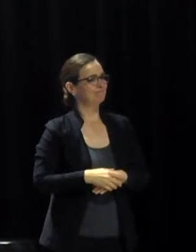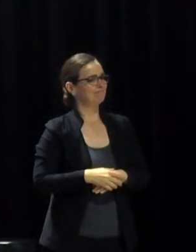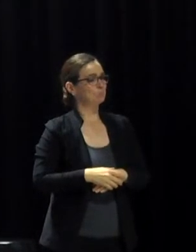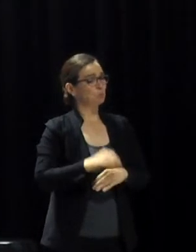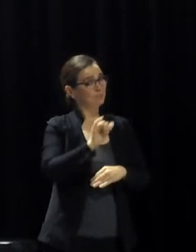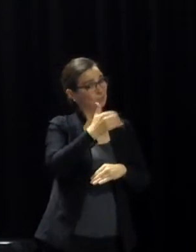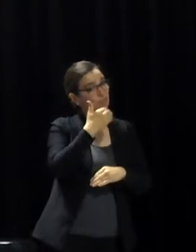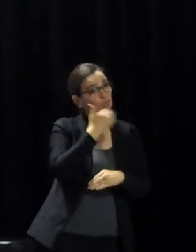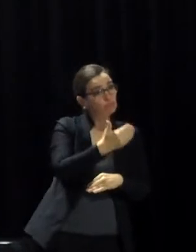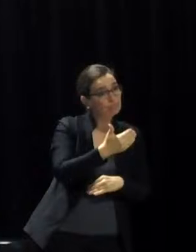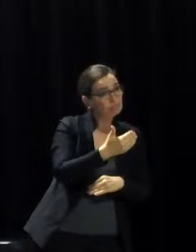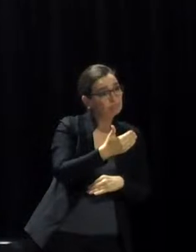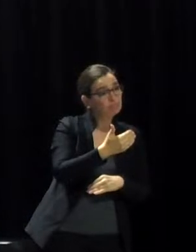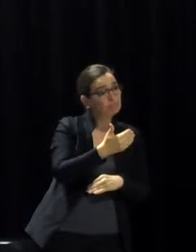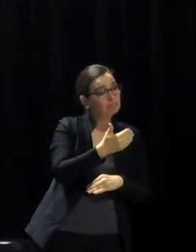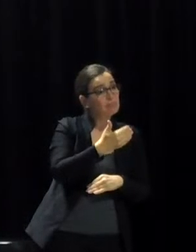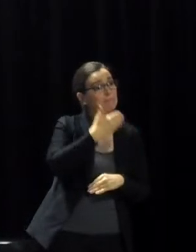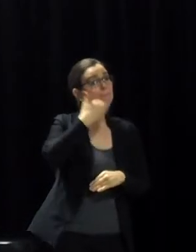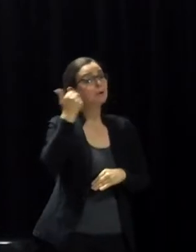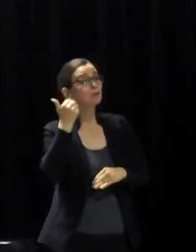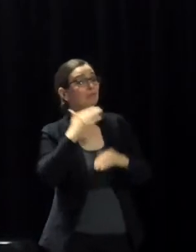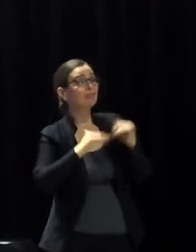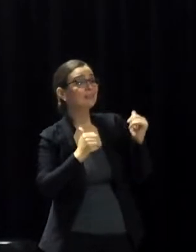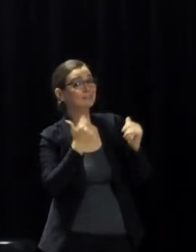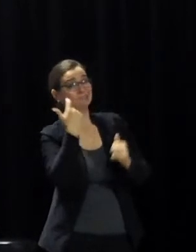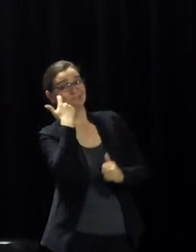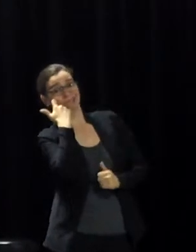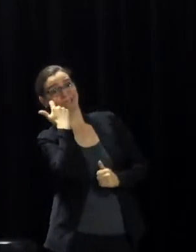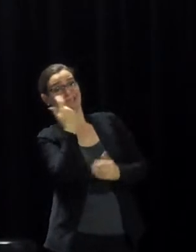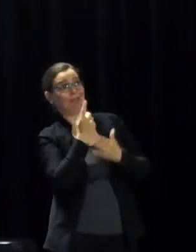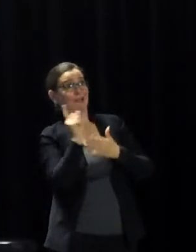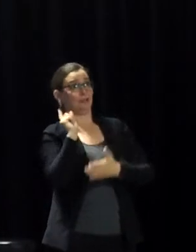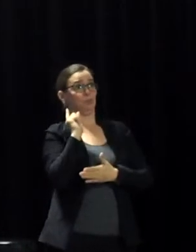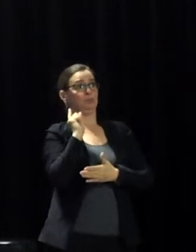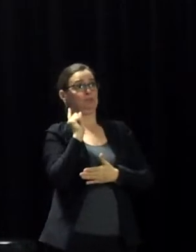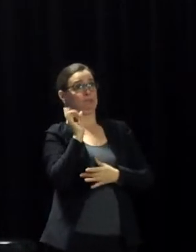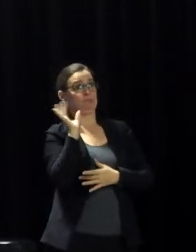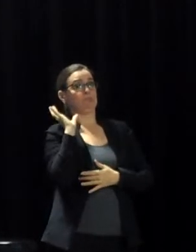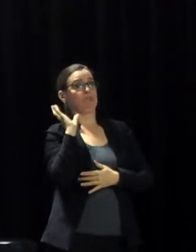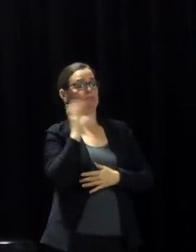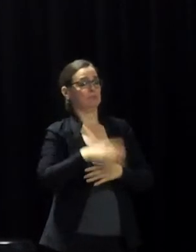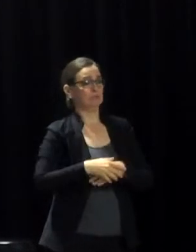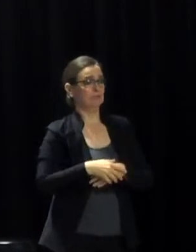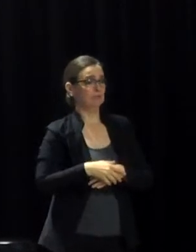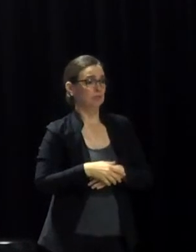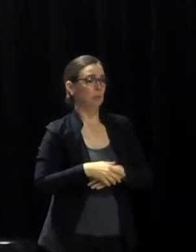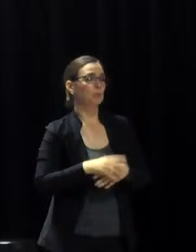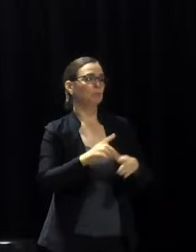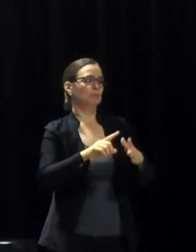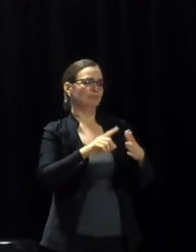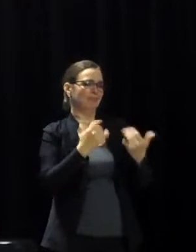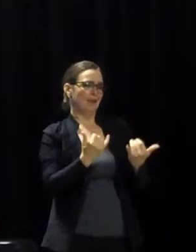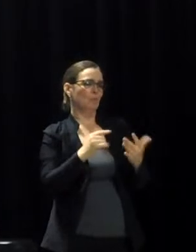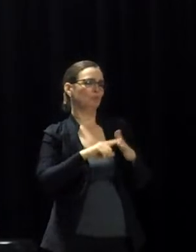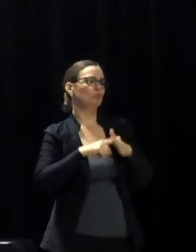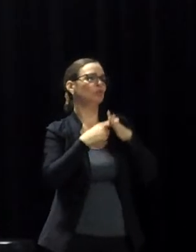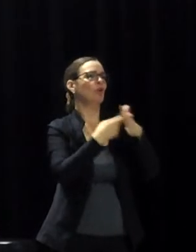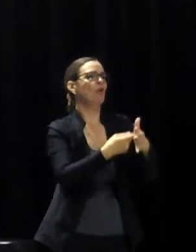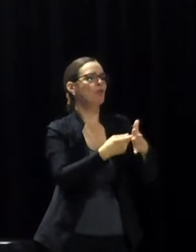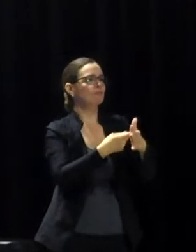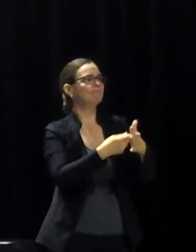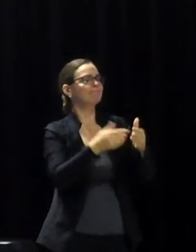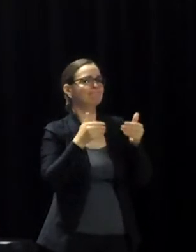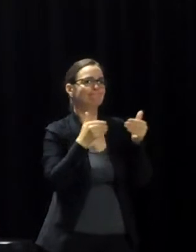21 community spread, better than where we've been the last few days. Hopefully we're starting a new trend here. Looking